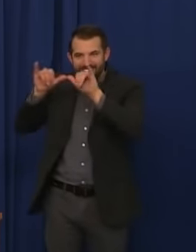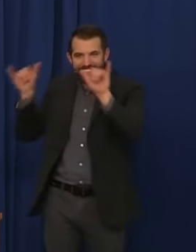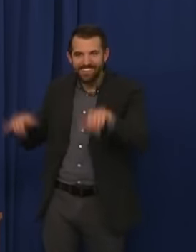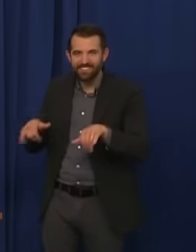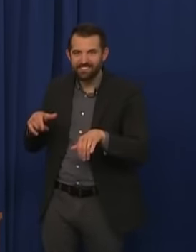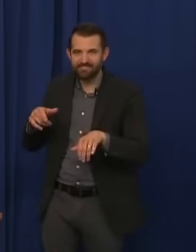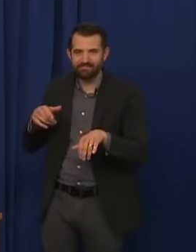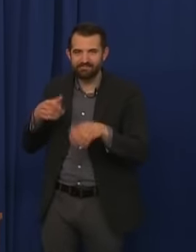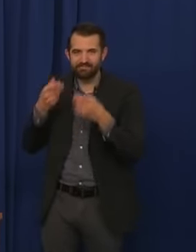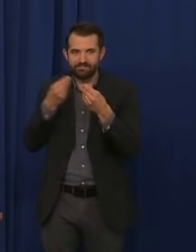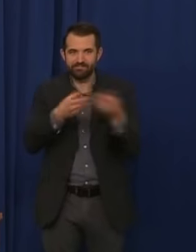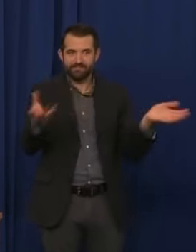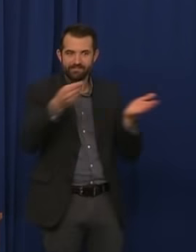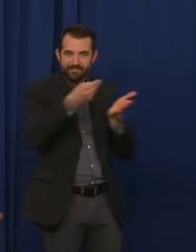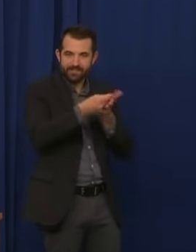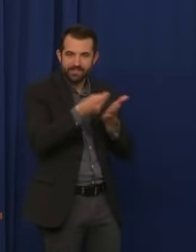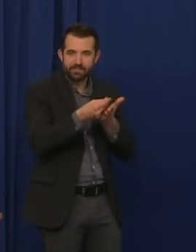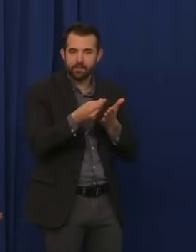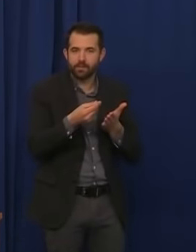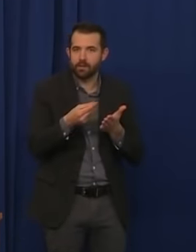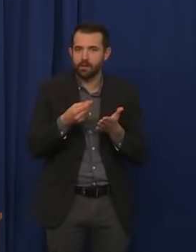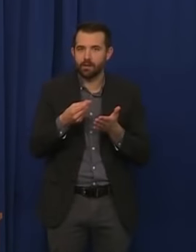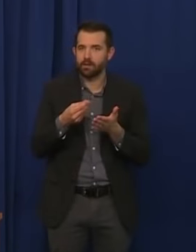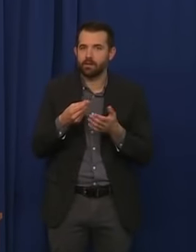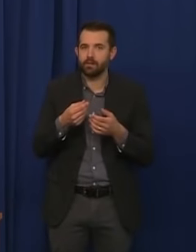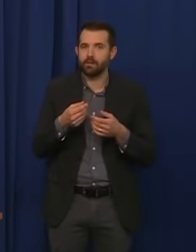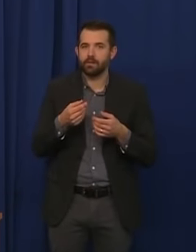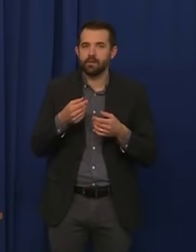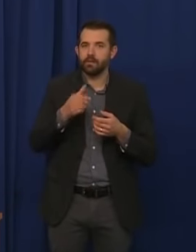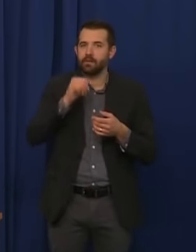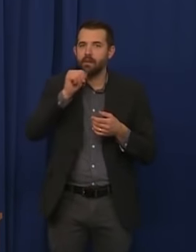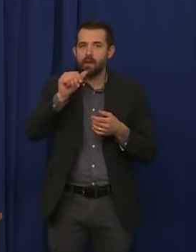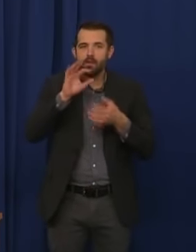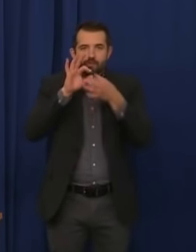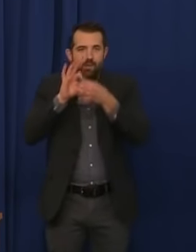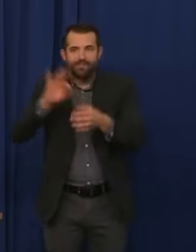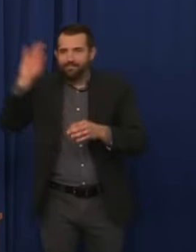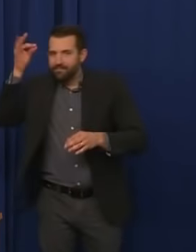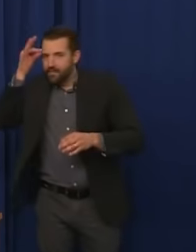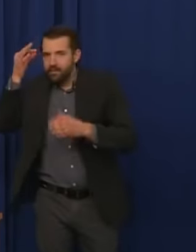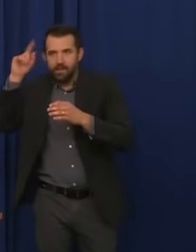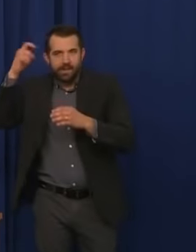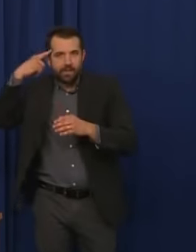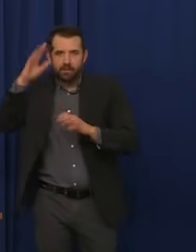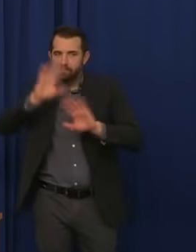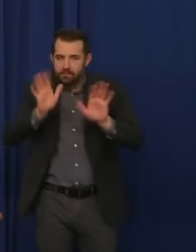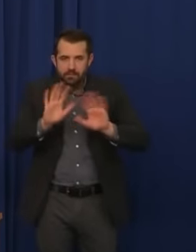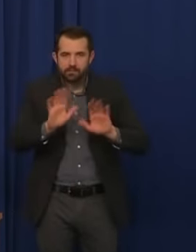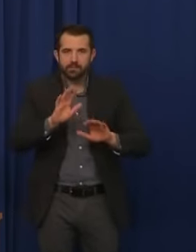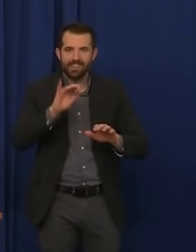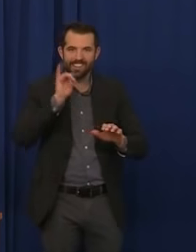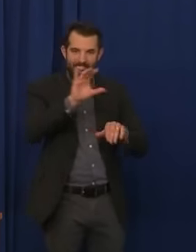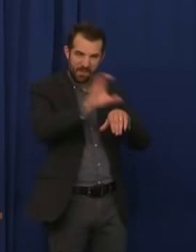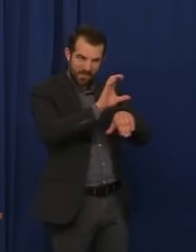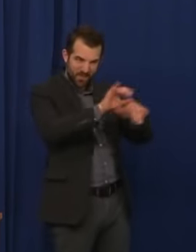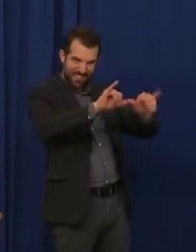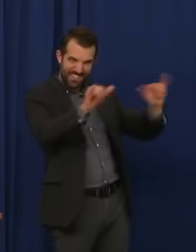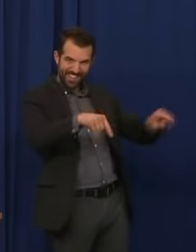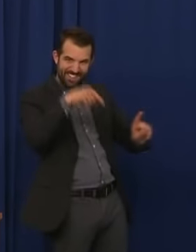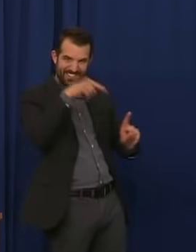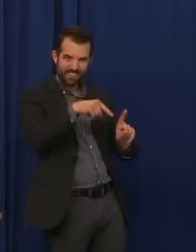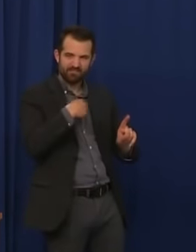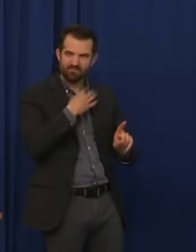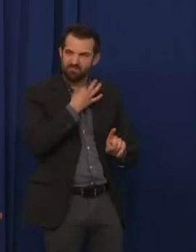and not a lack of guidance from the federal government. Have we been slow to get our